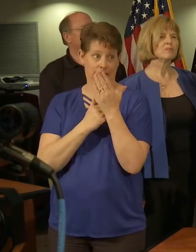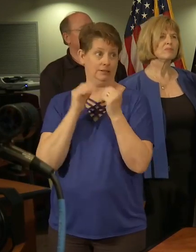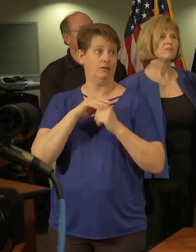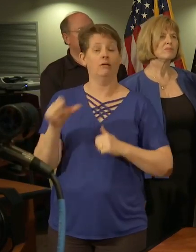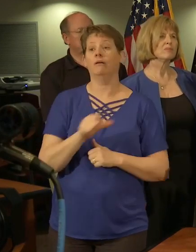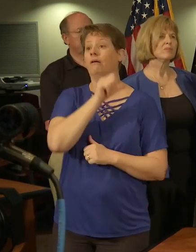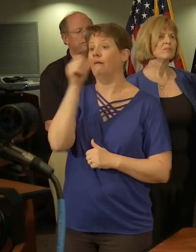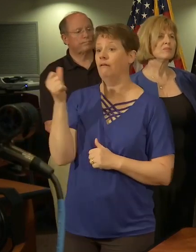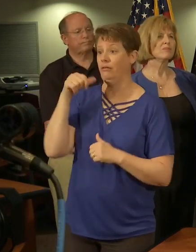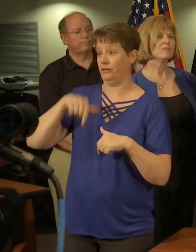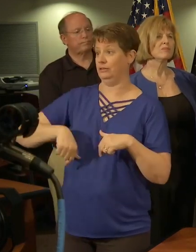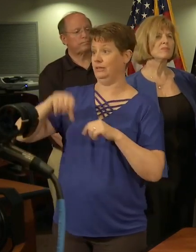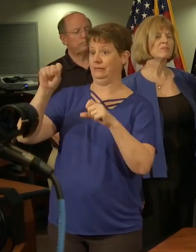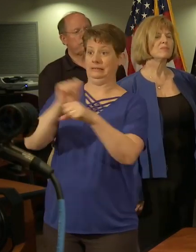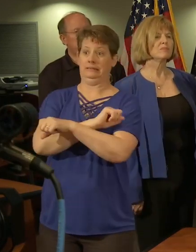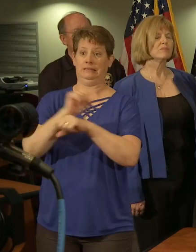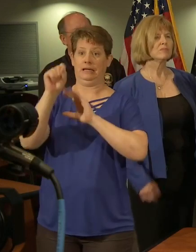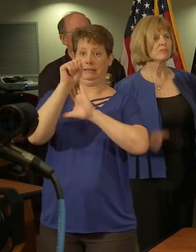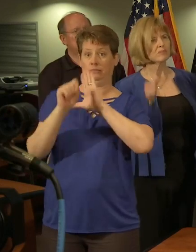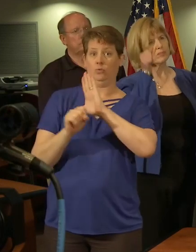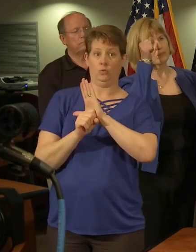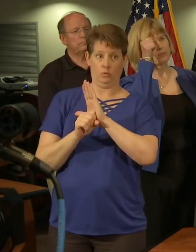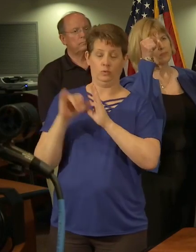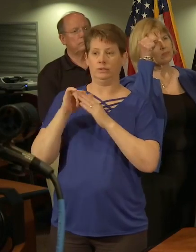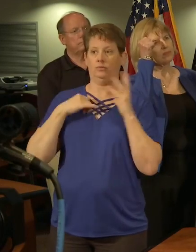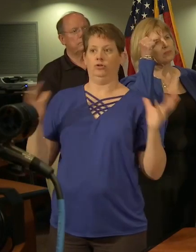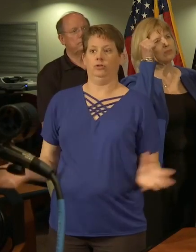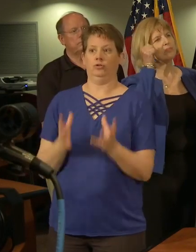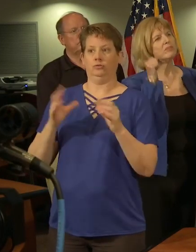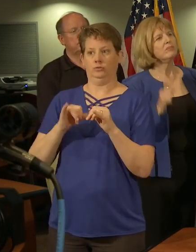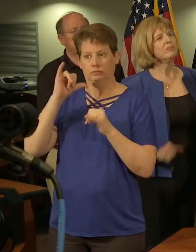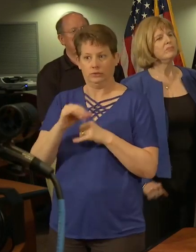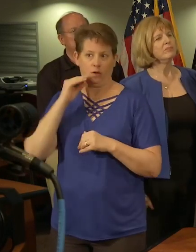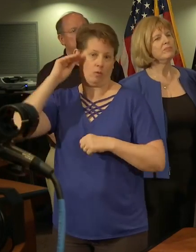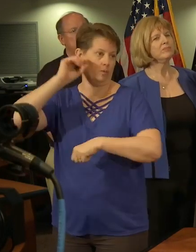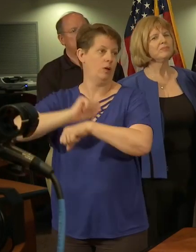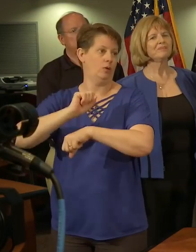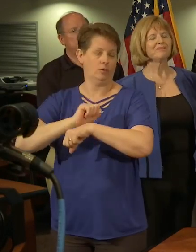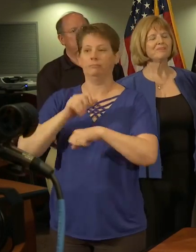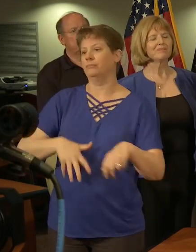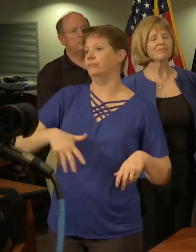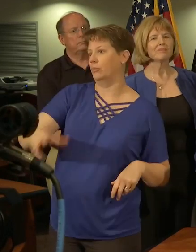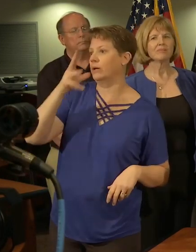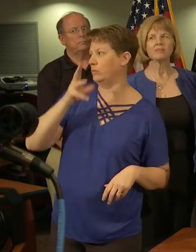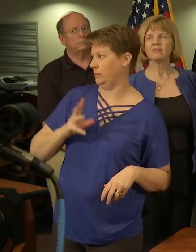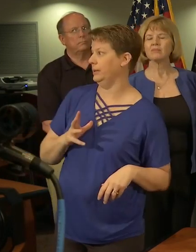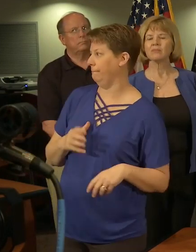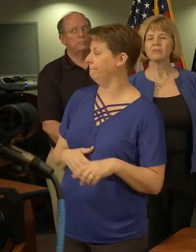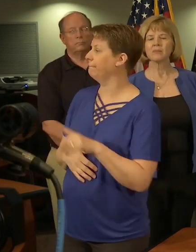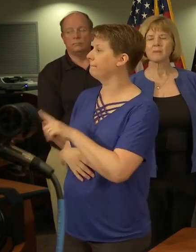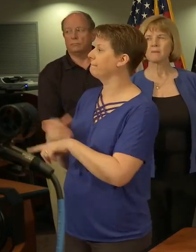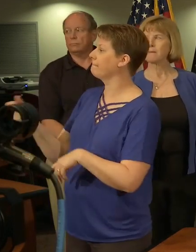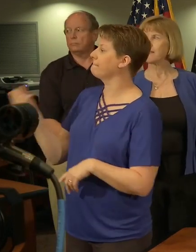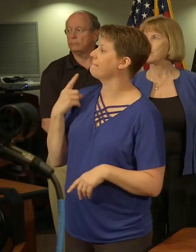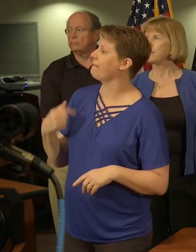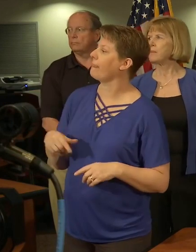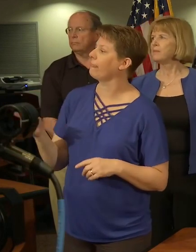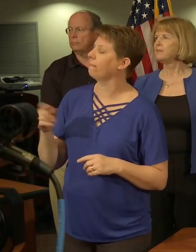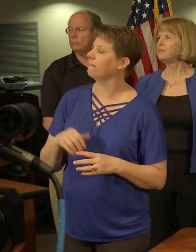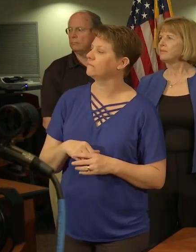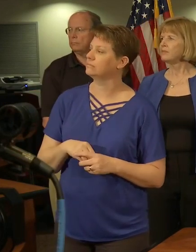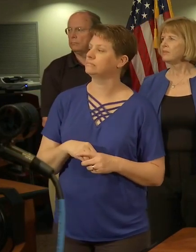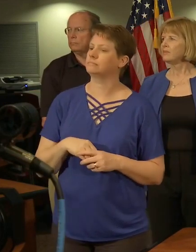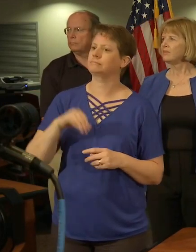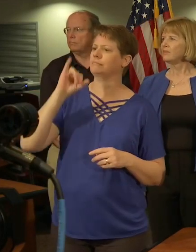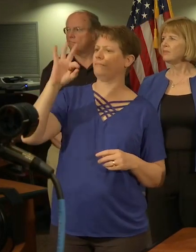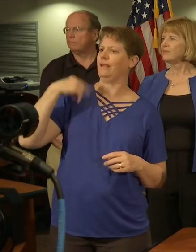others of the state employees that we are urging to work from home, pregnant women. Governor, I have a question. If